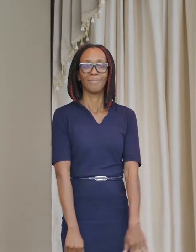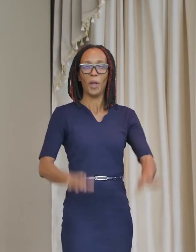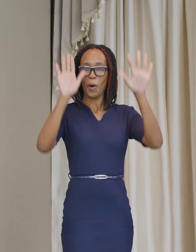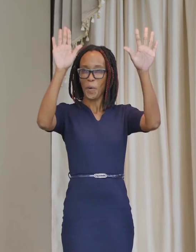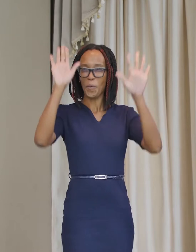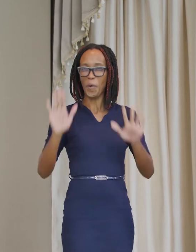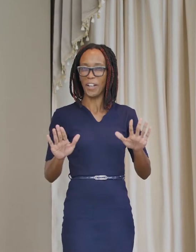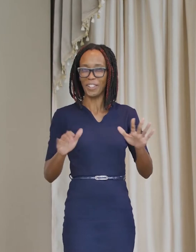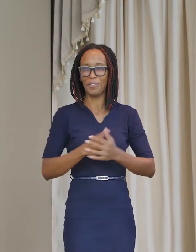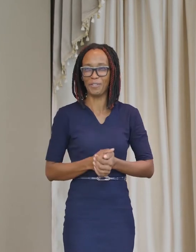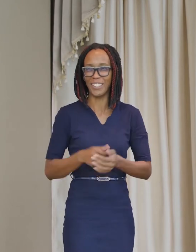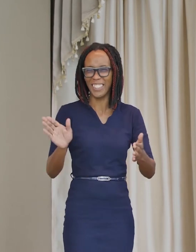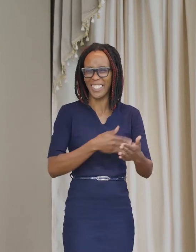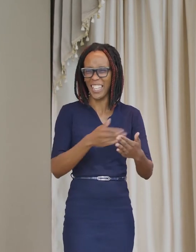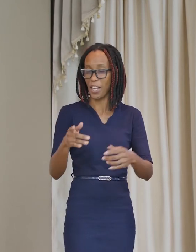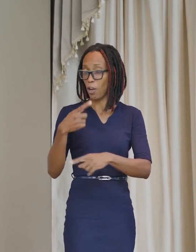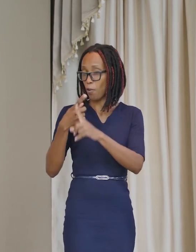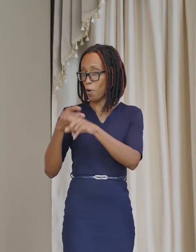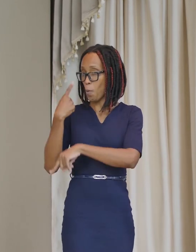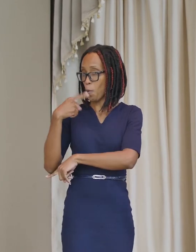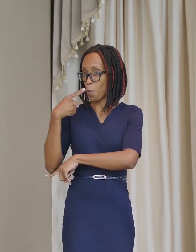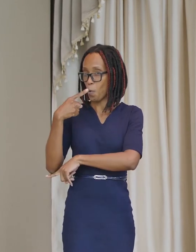Amazing performance by Mr.